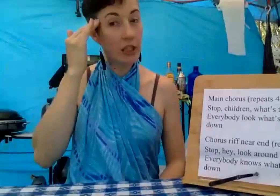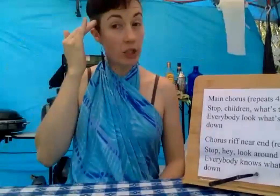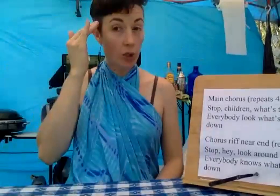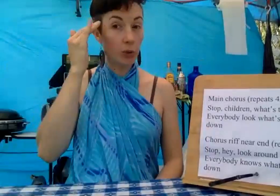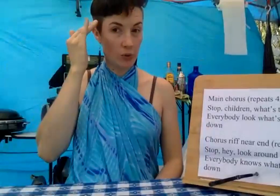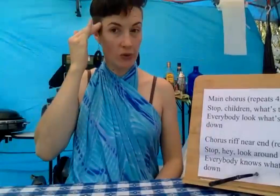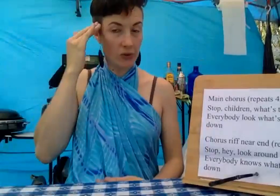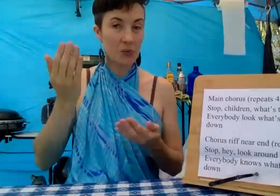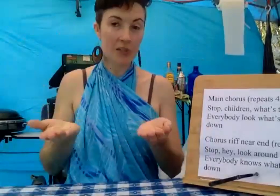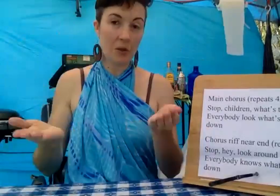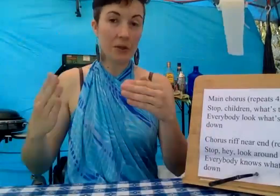Everybody knows what's going